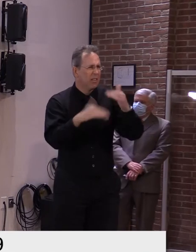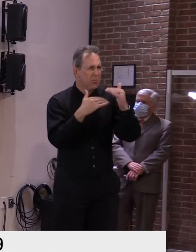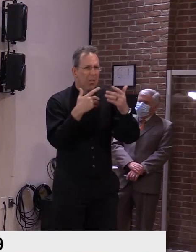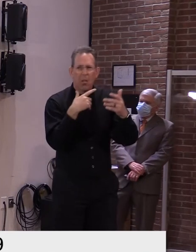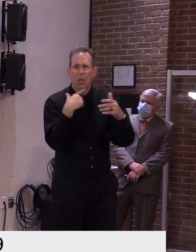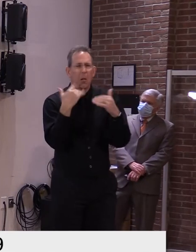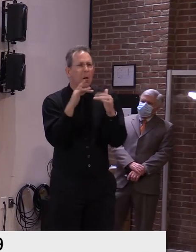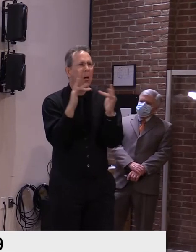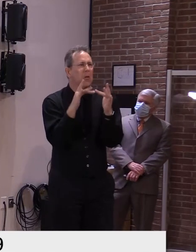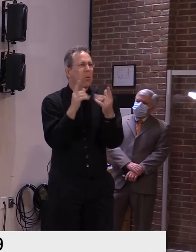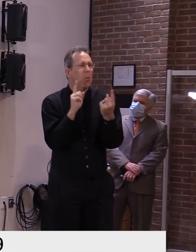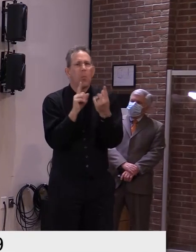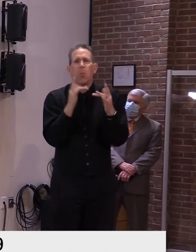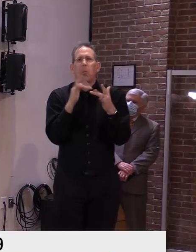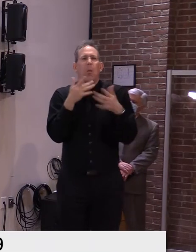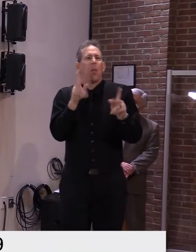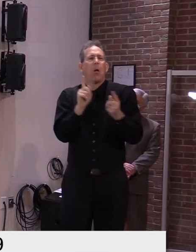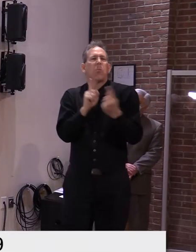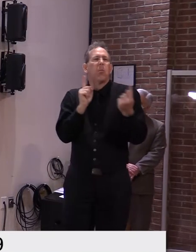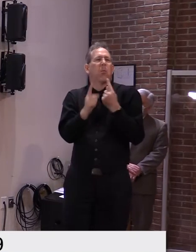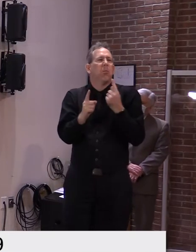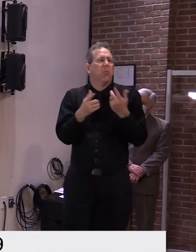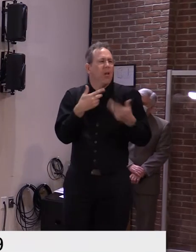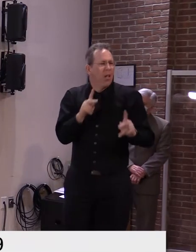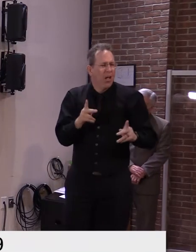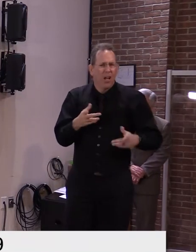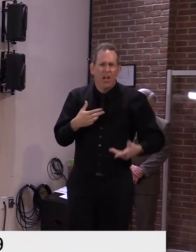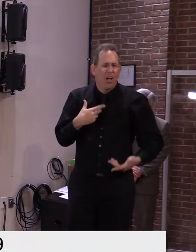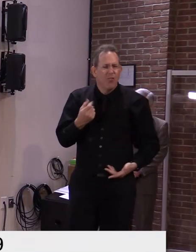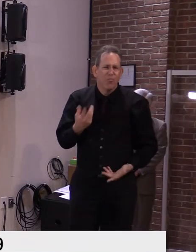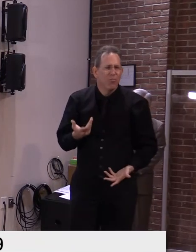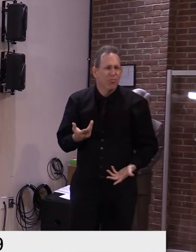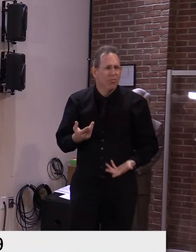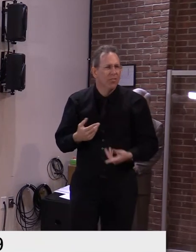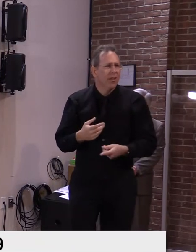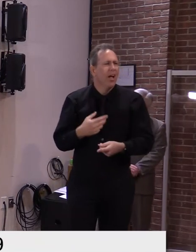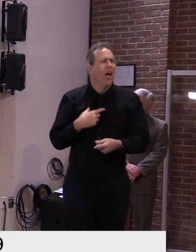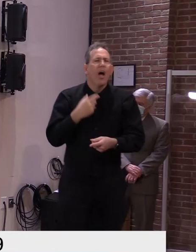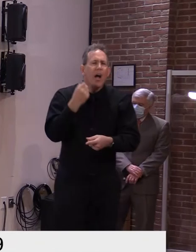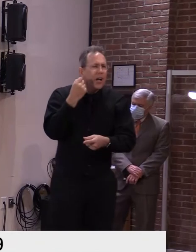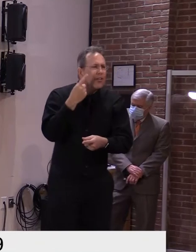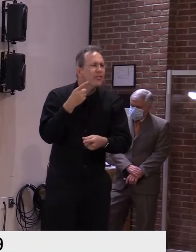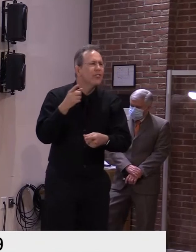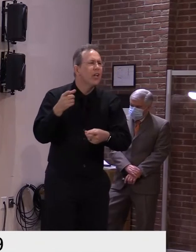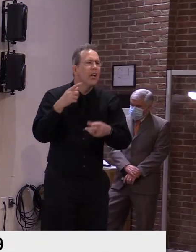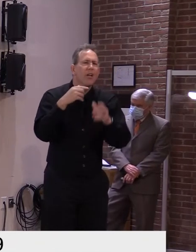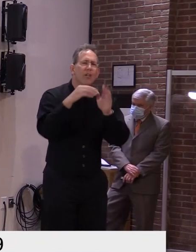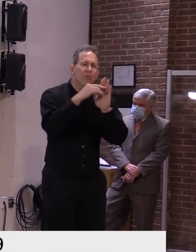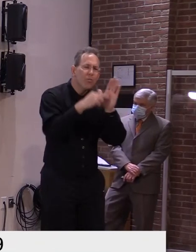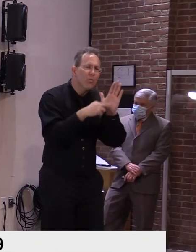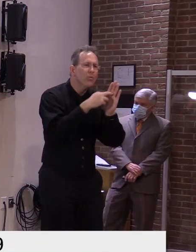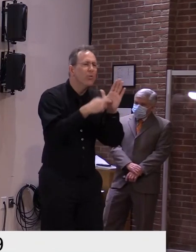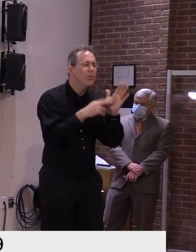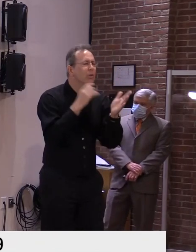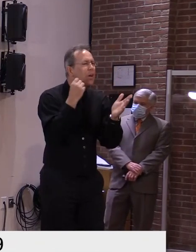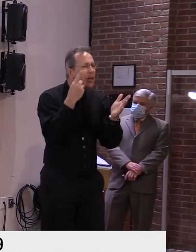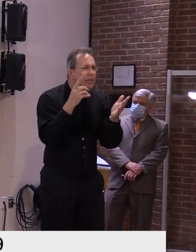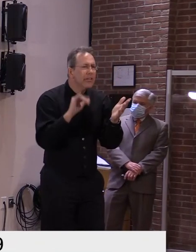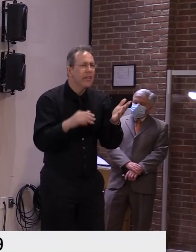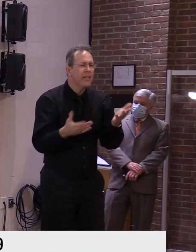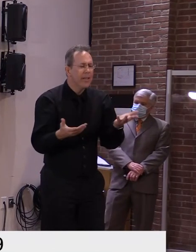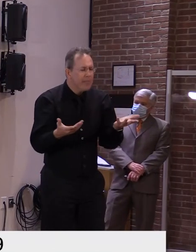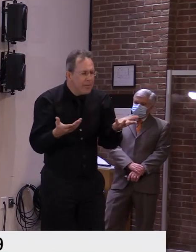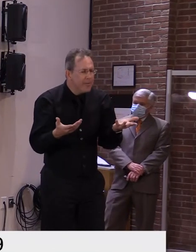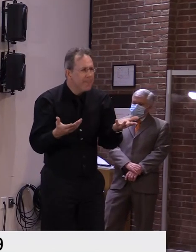had. And, you know, I understand that there were rules put in place, but, you know, you